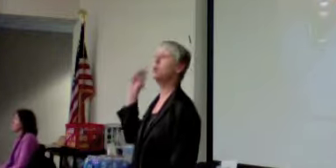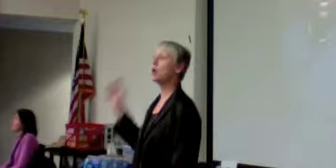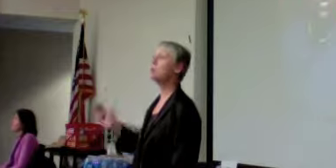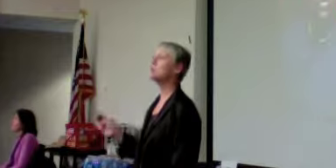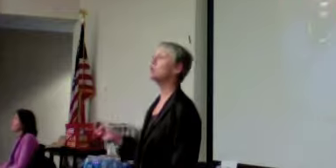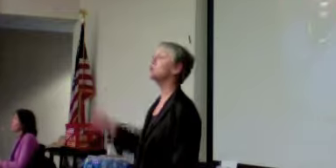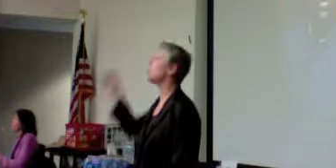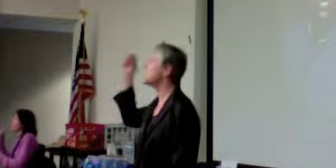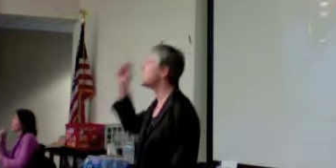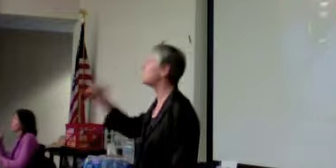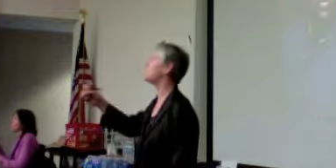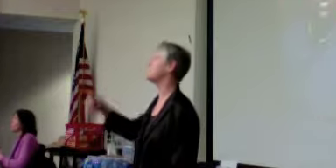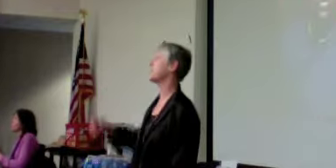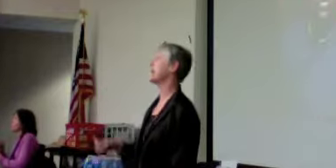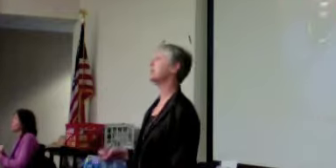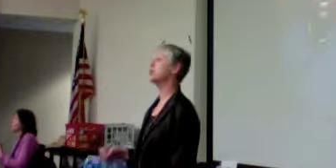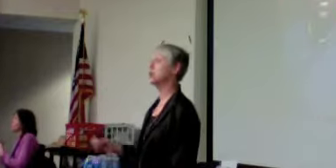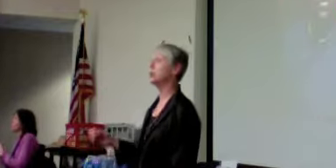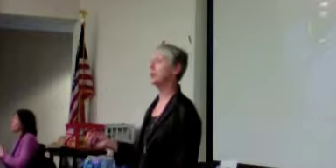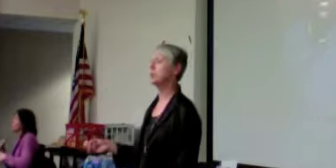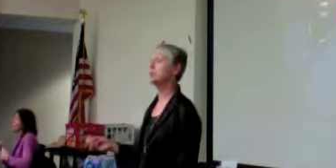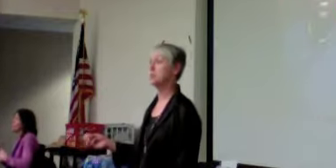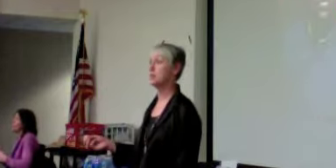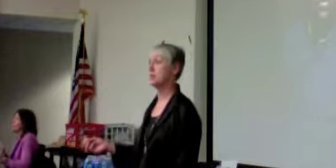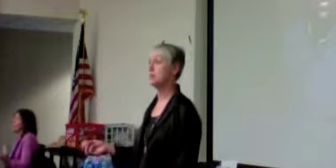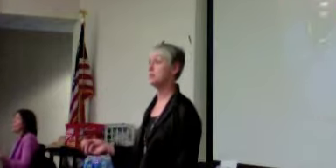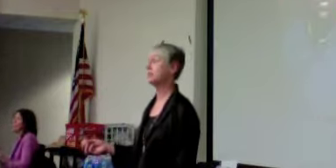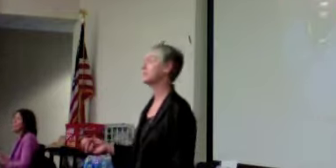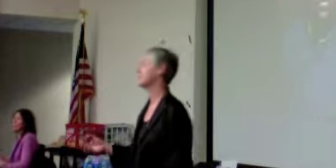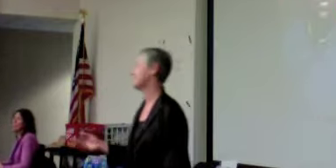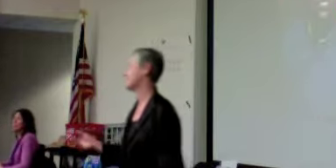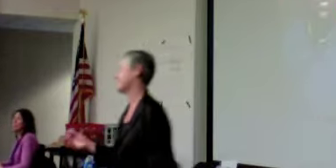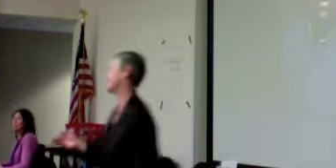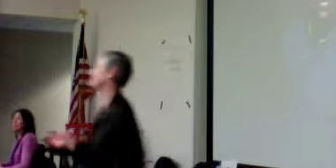And when you woke up this morning, you were equally excited because you knew you were going to do this today, right?